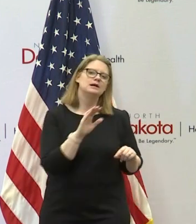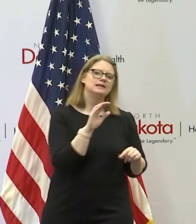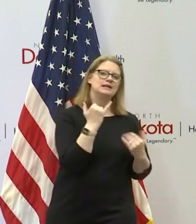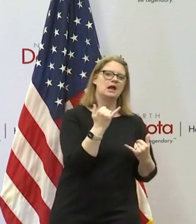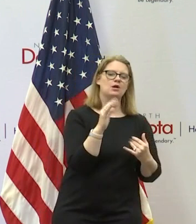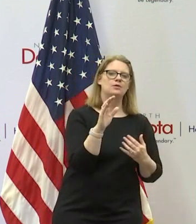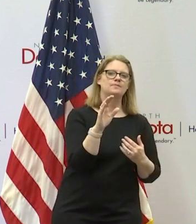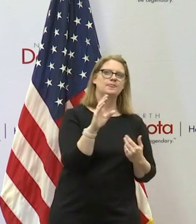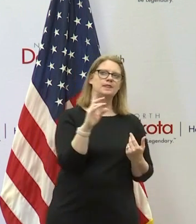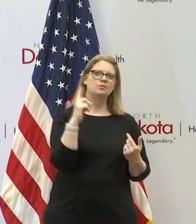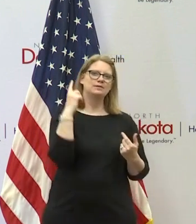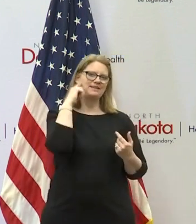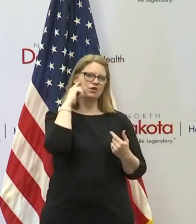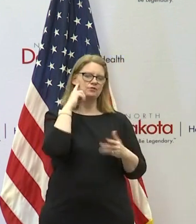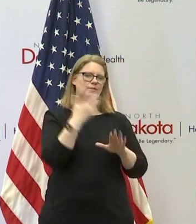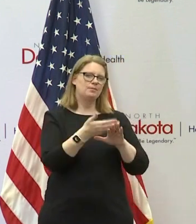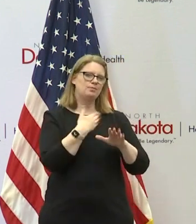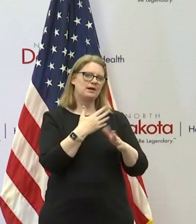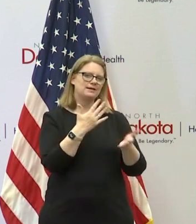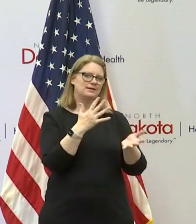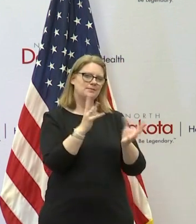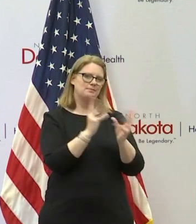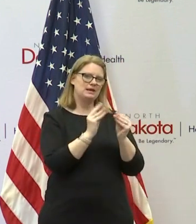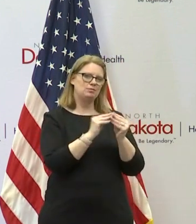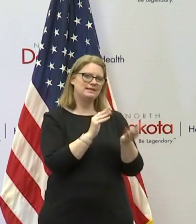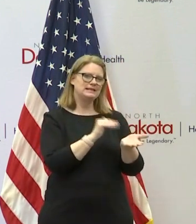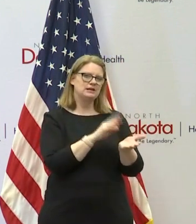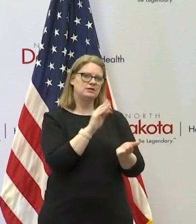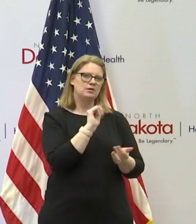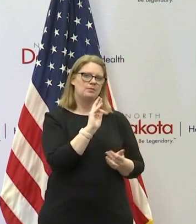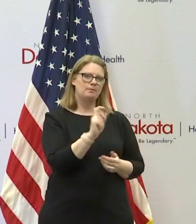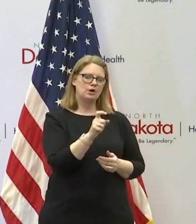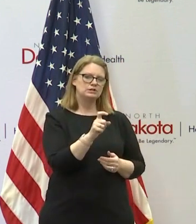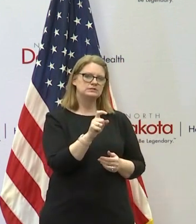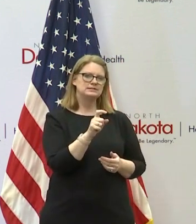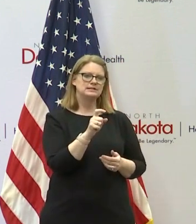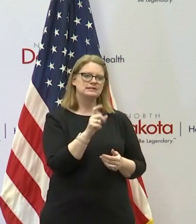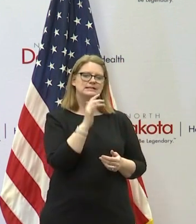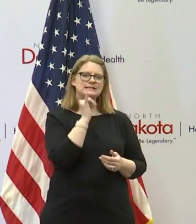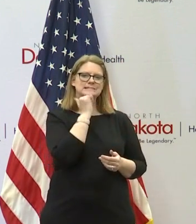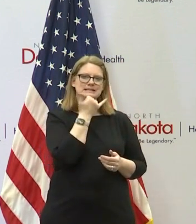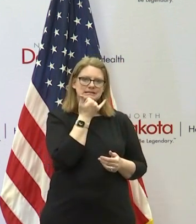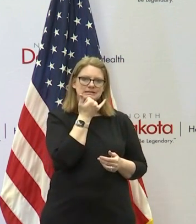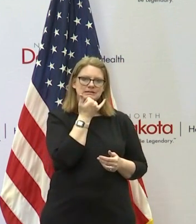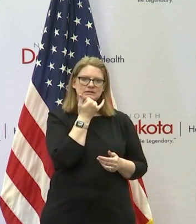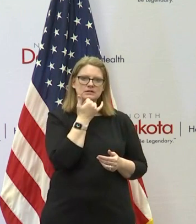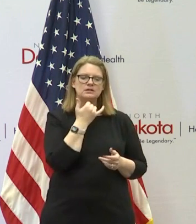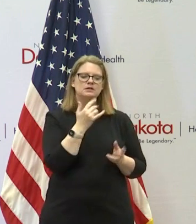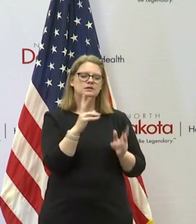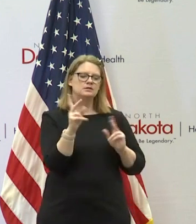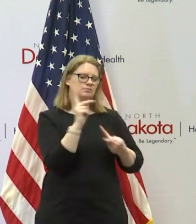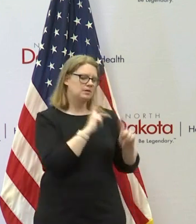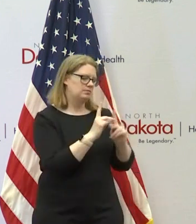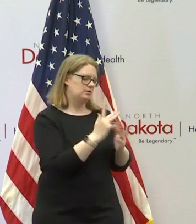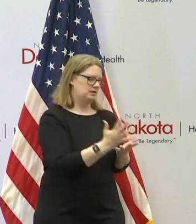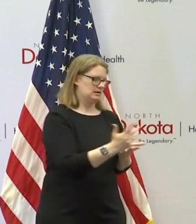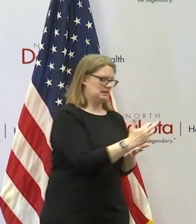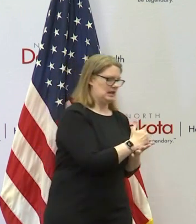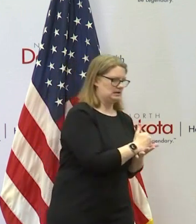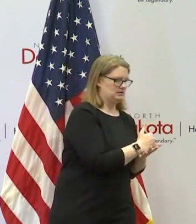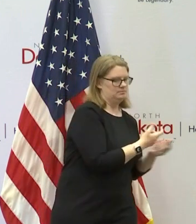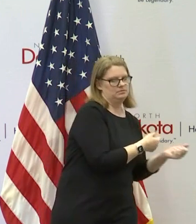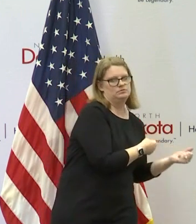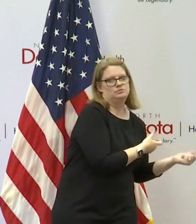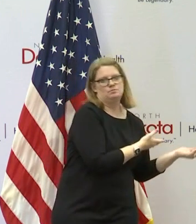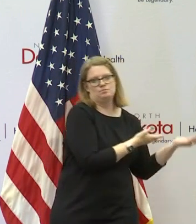as I heard from a prior meeting with Dr. Birx, the discrepancy on added accuracy, where people were collecting tests, transporting them for a